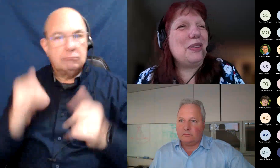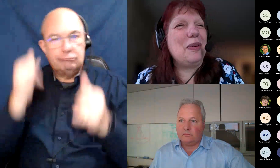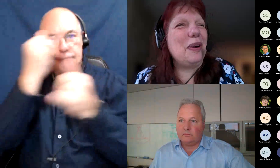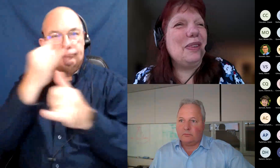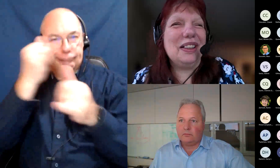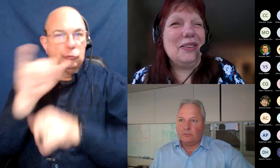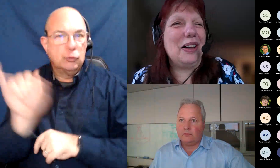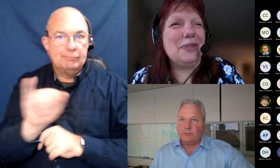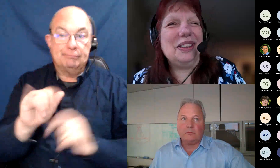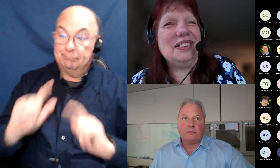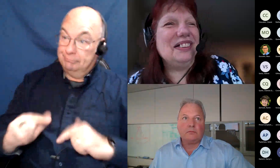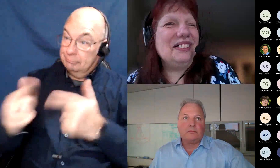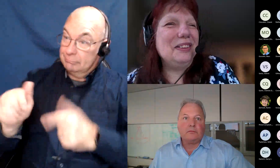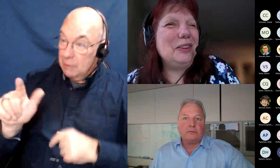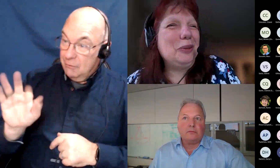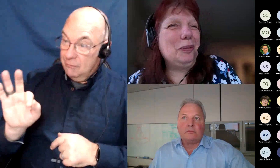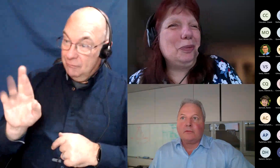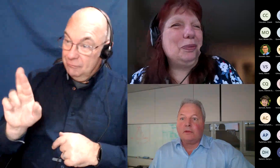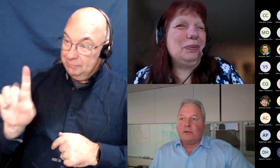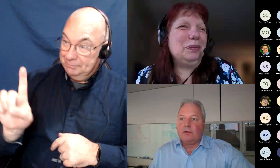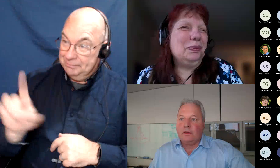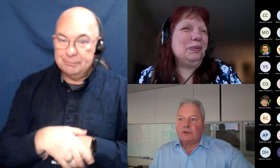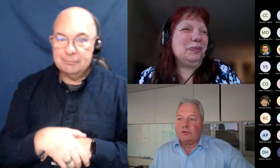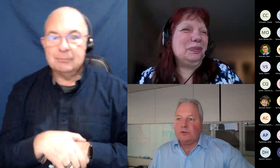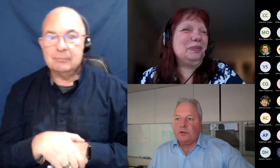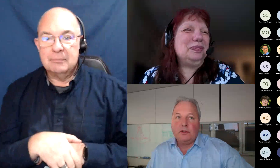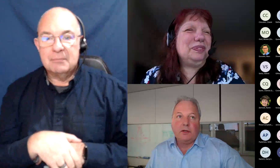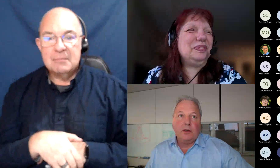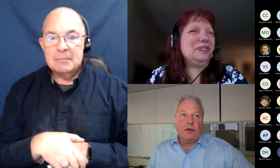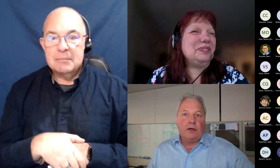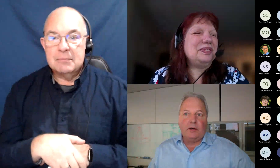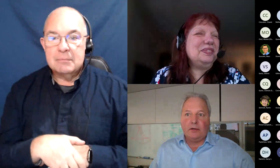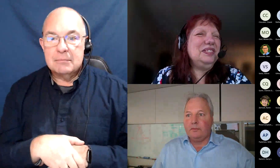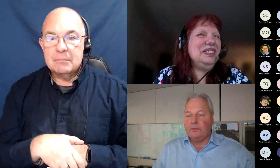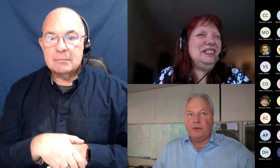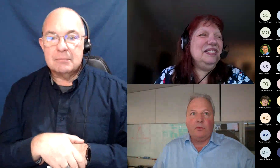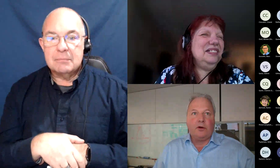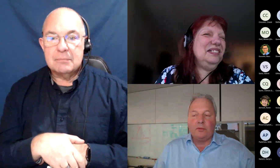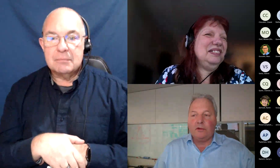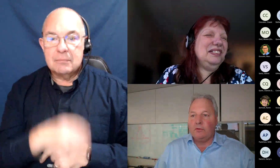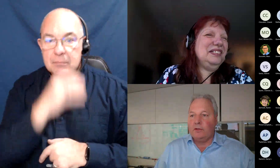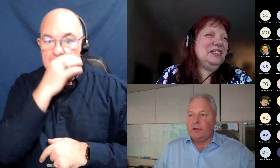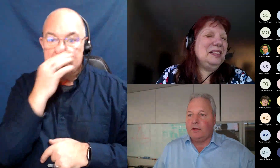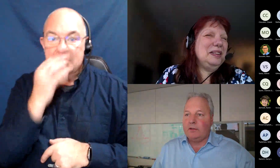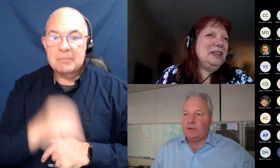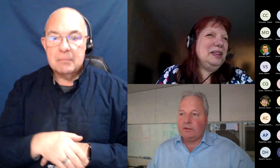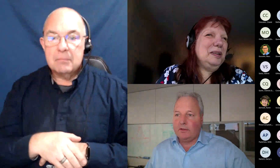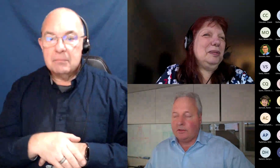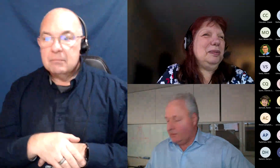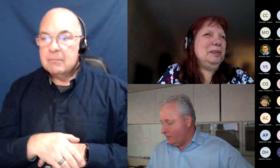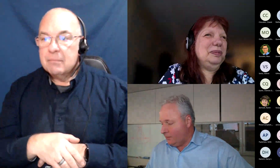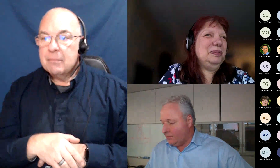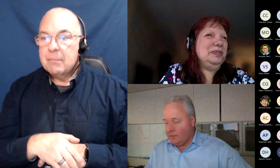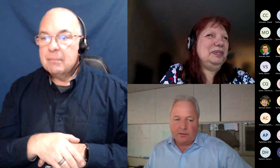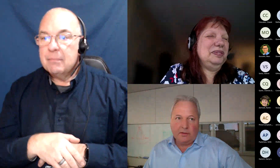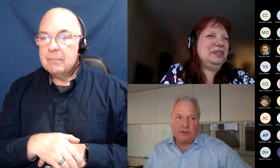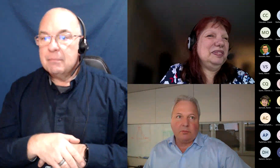humor. So over to you, Alfred. Thanks, Luna, and welcome everyone. And it's